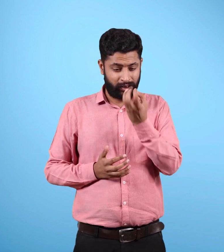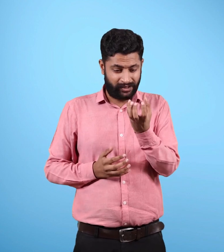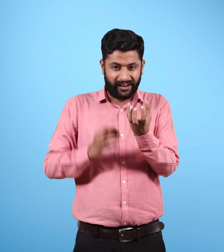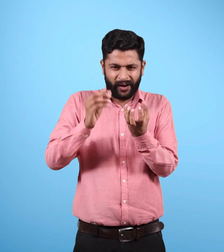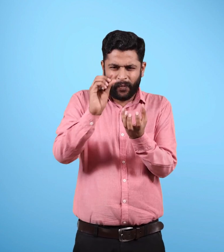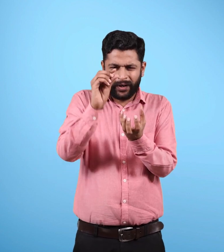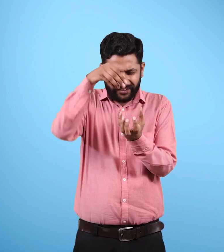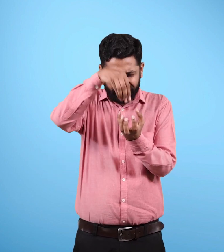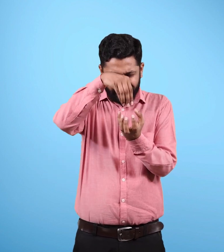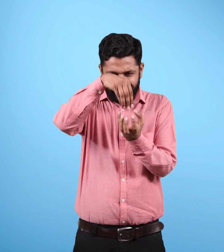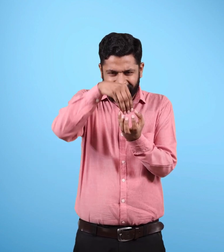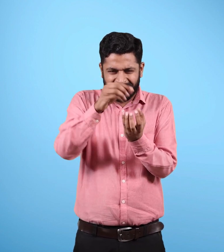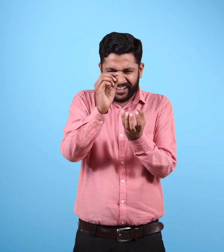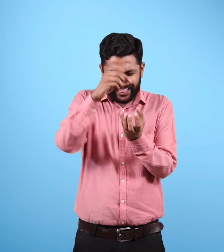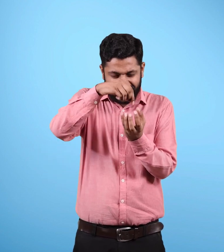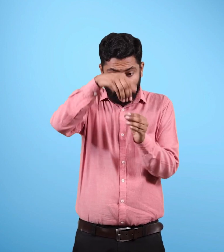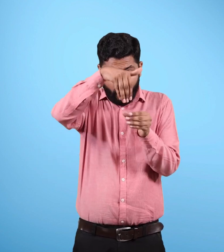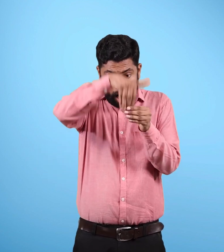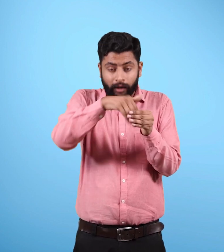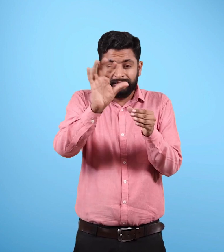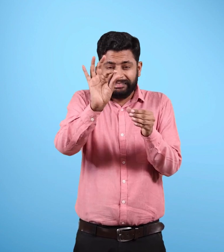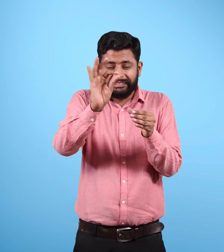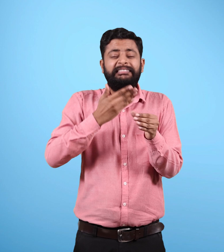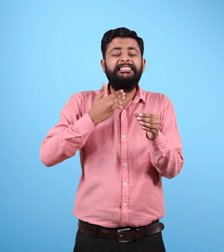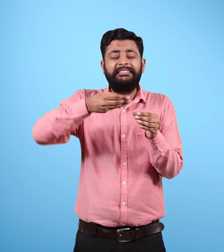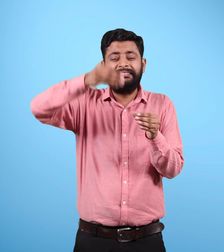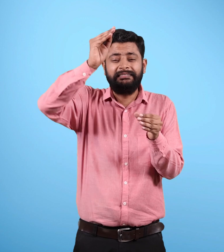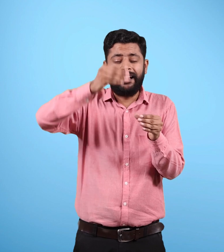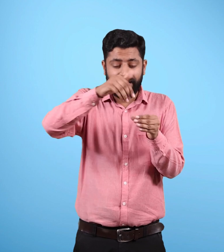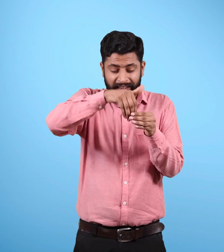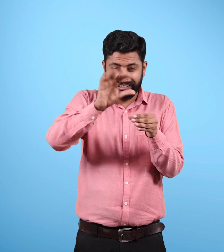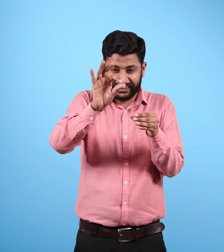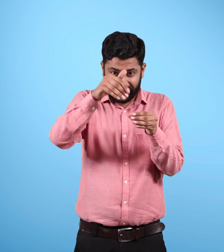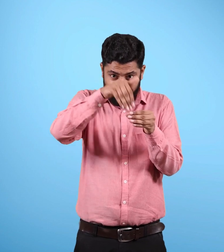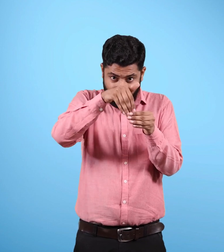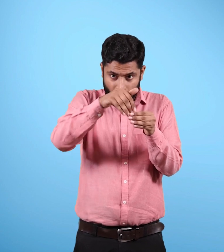Bees collect nectar, means sweet juices from flowers.